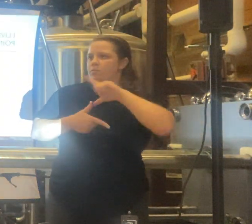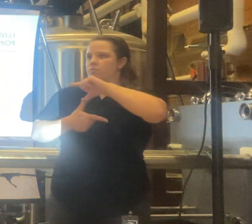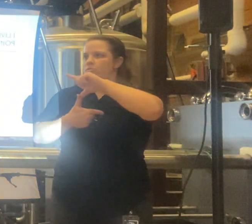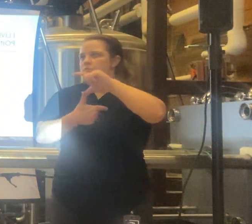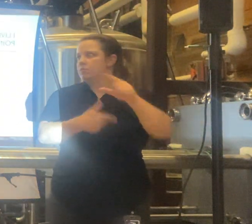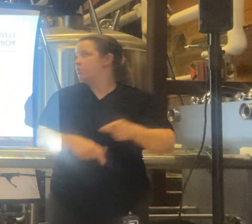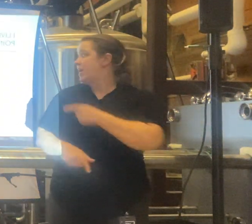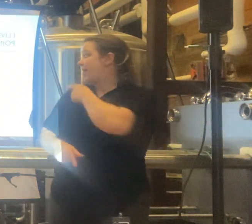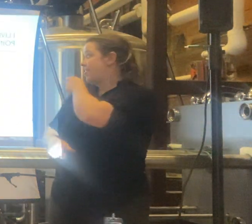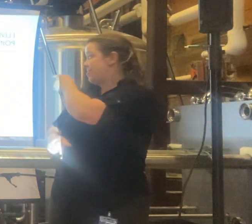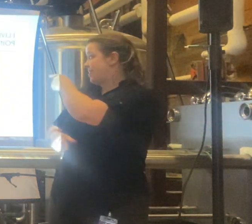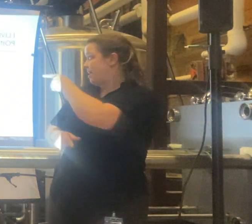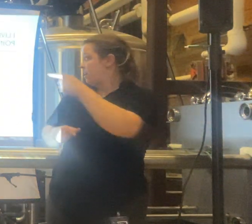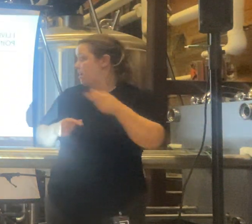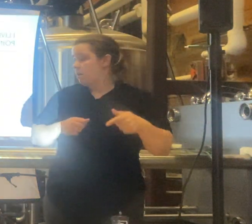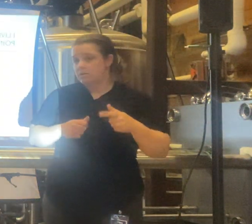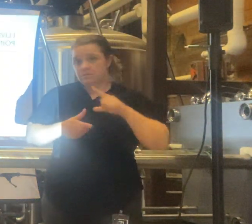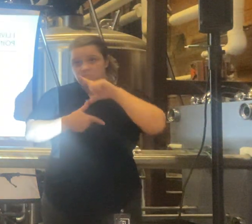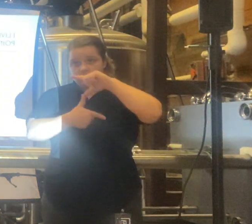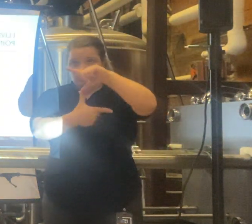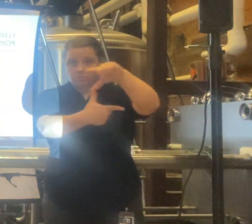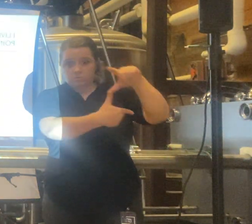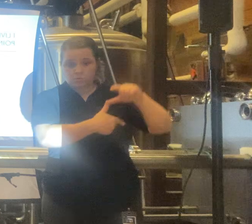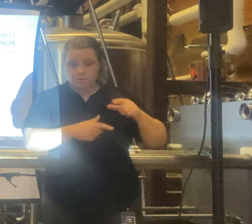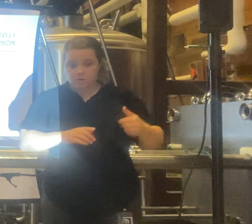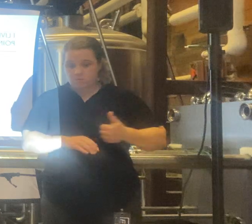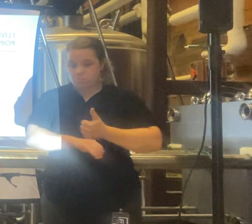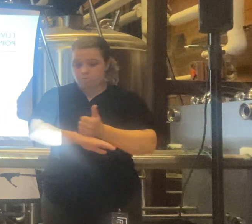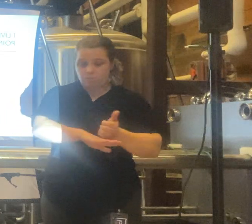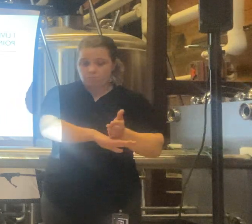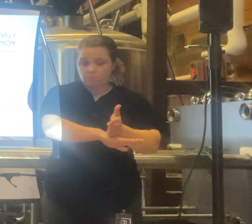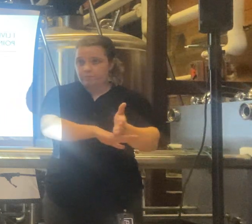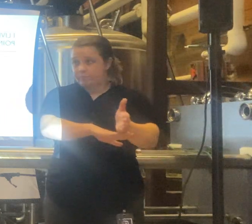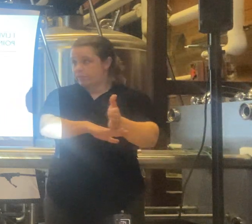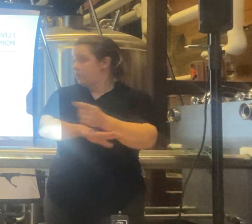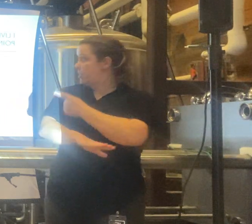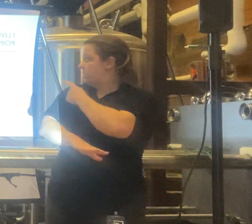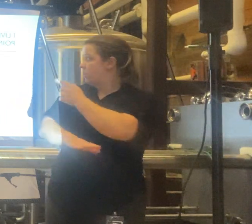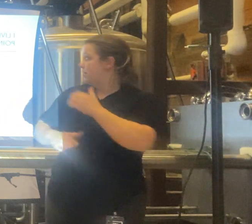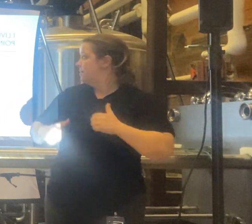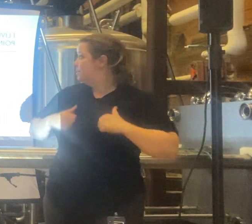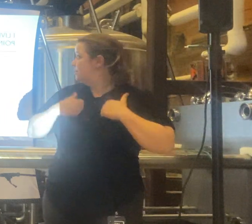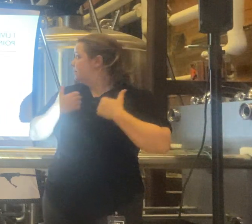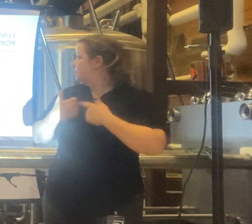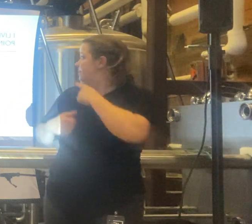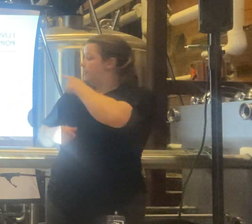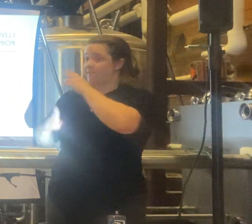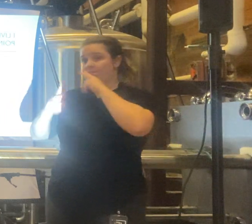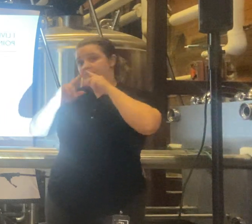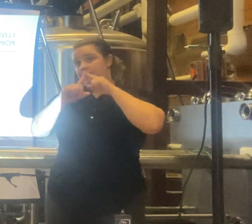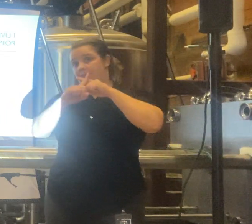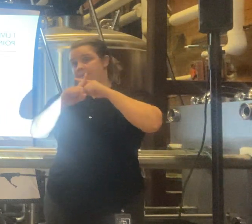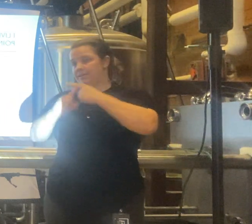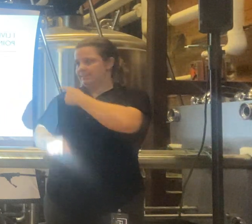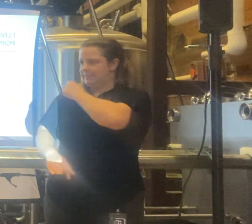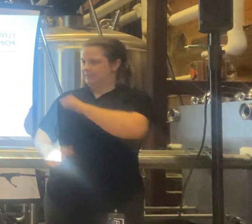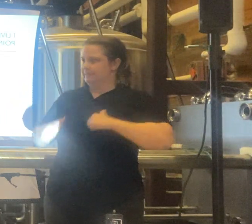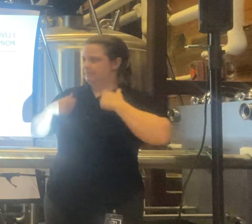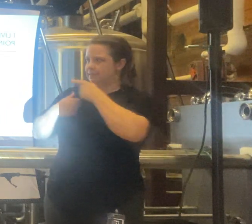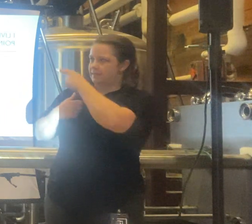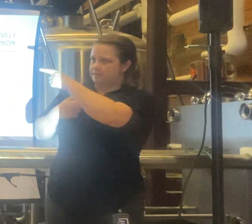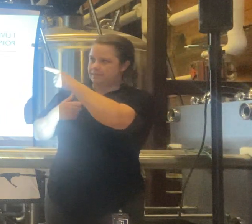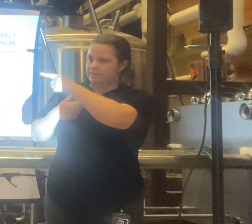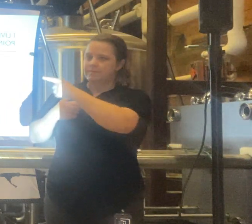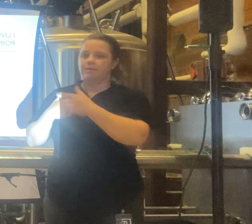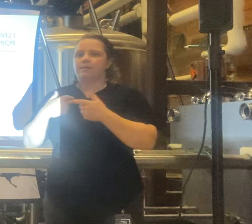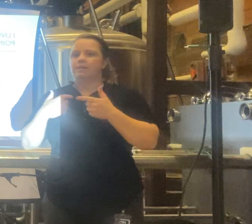they published, and if you follow the line, you can see right where we live. So we live right where that X is, and they live right behind us. And so